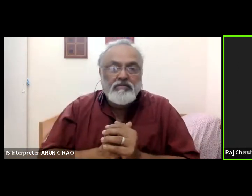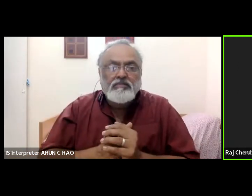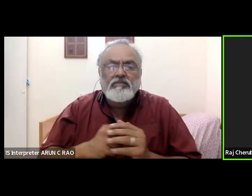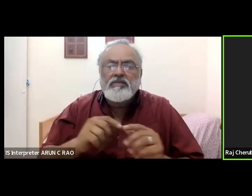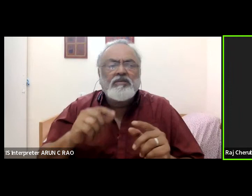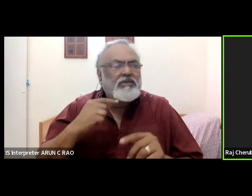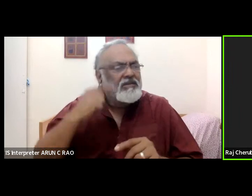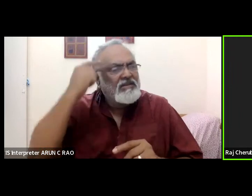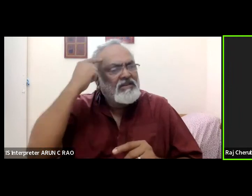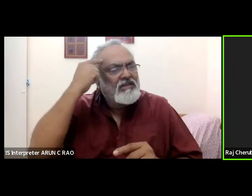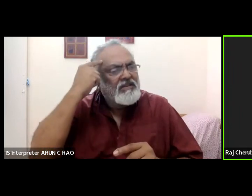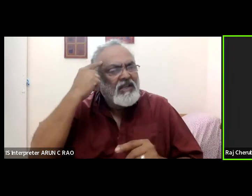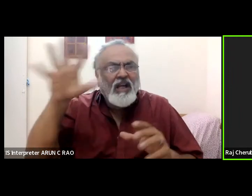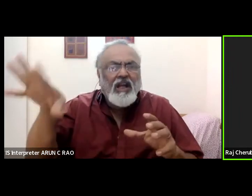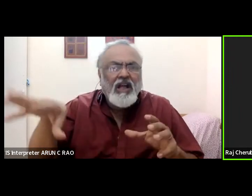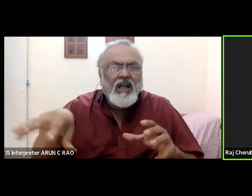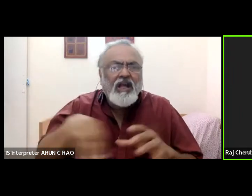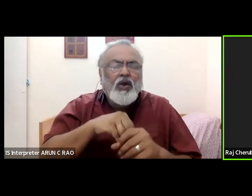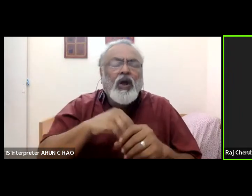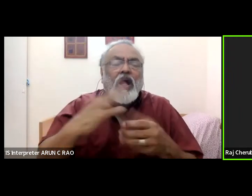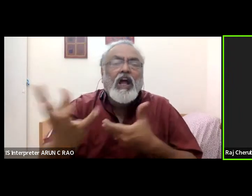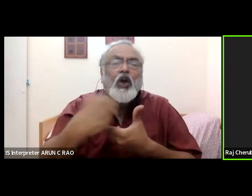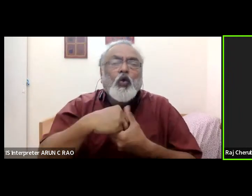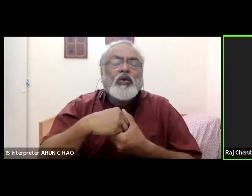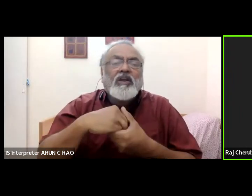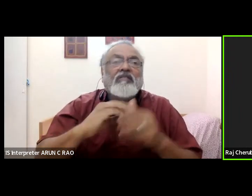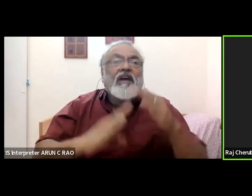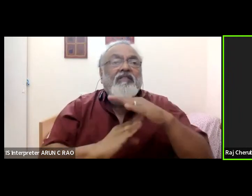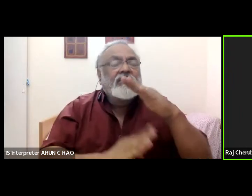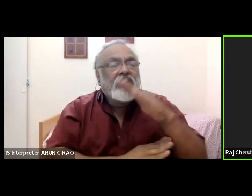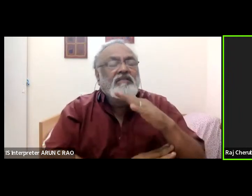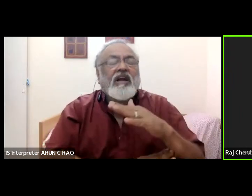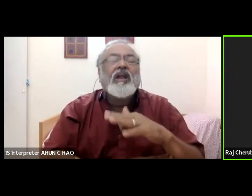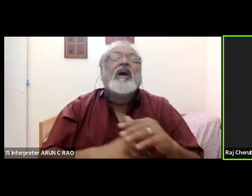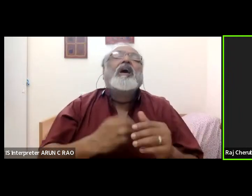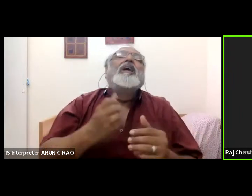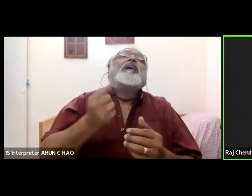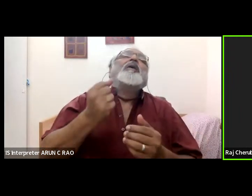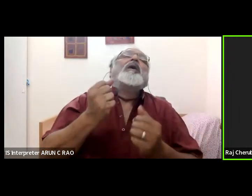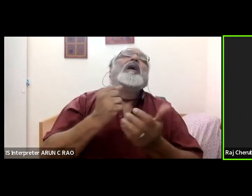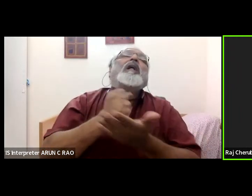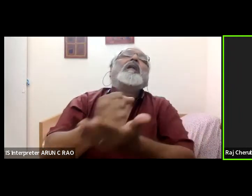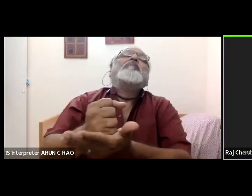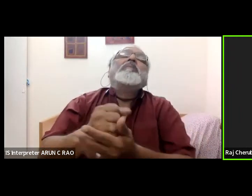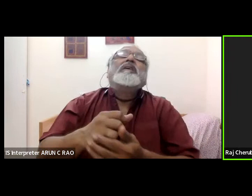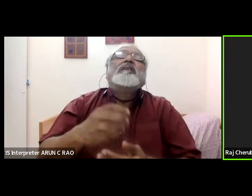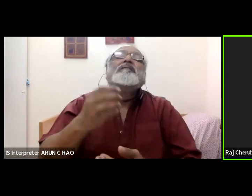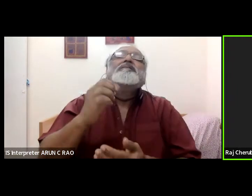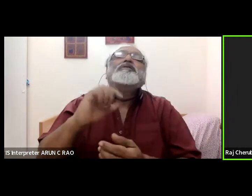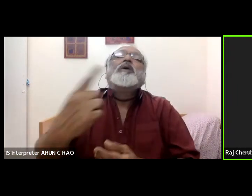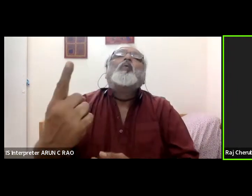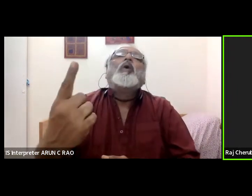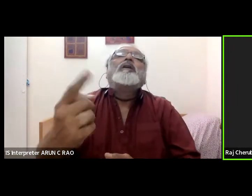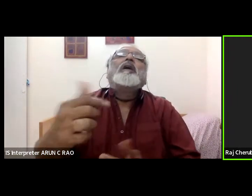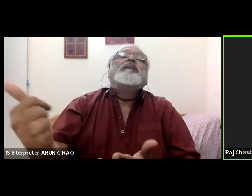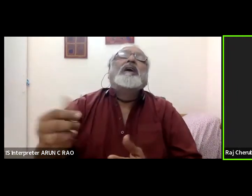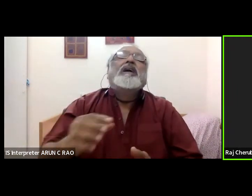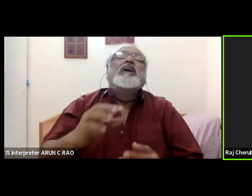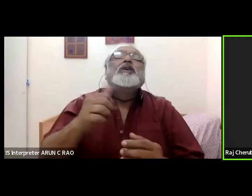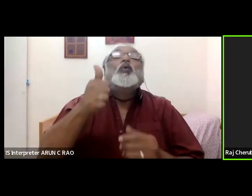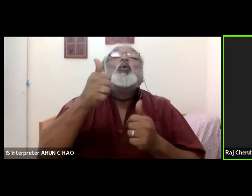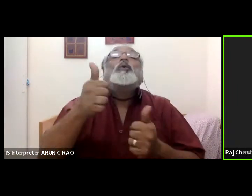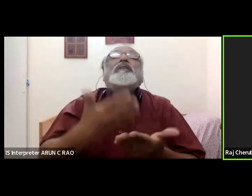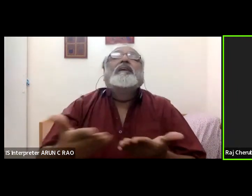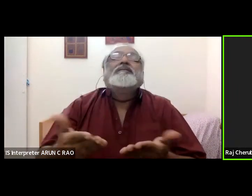is still that attitude that we are doing charity for somebody else. Let's do some nice things for the